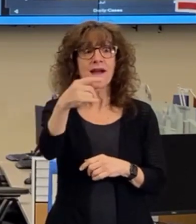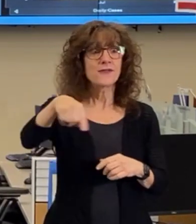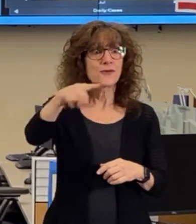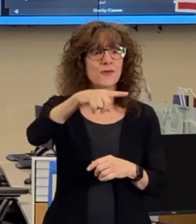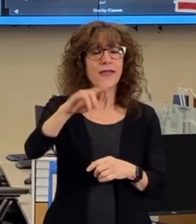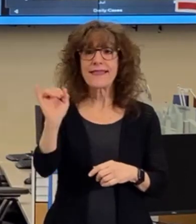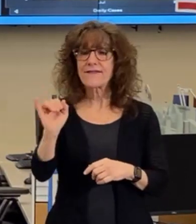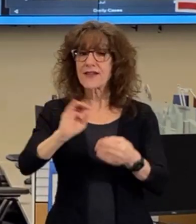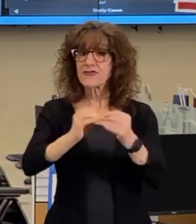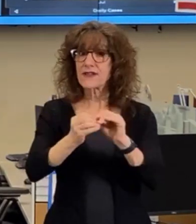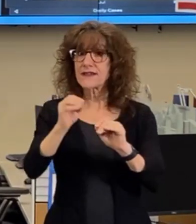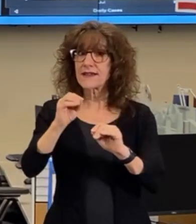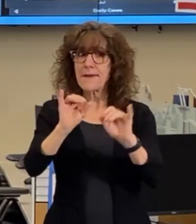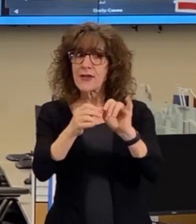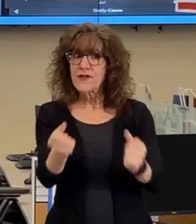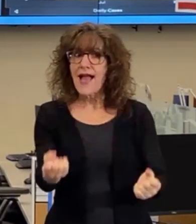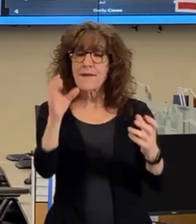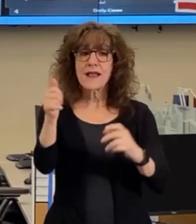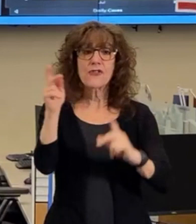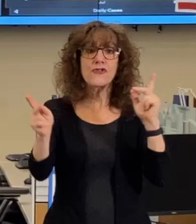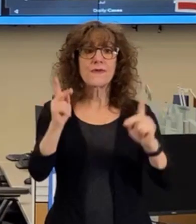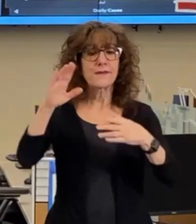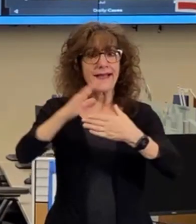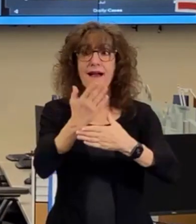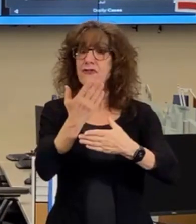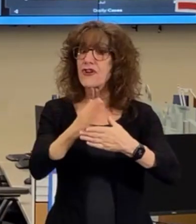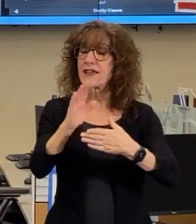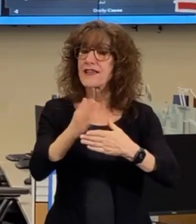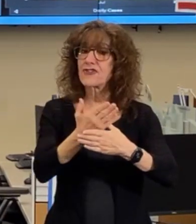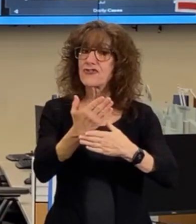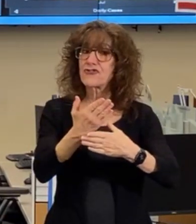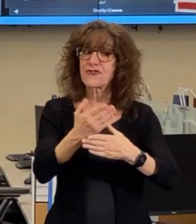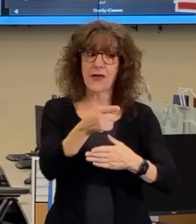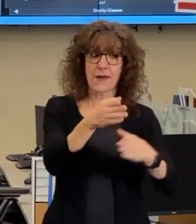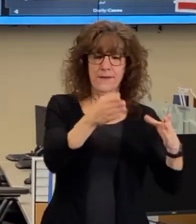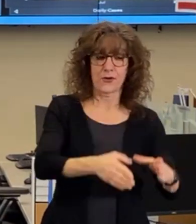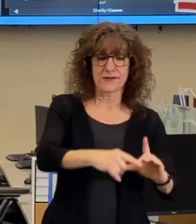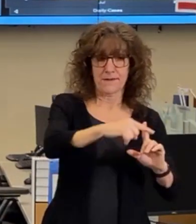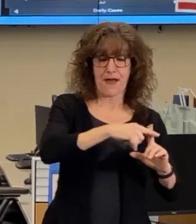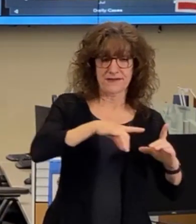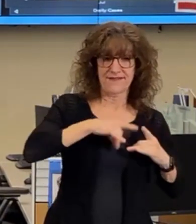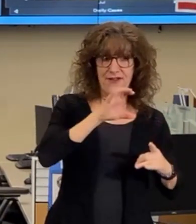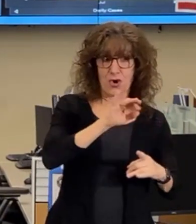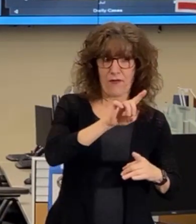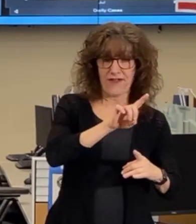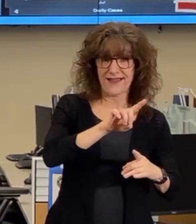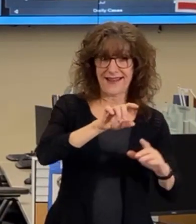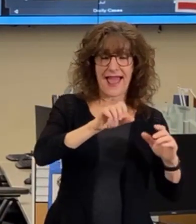the infection rate measures how many other people, on average, are infected by a person who has